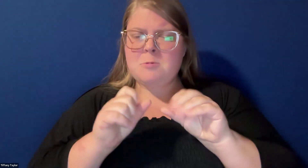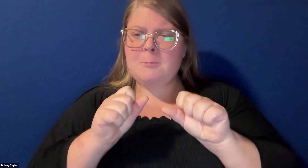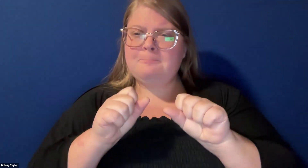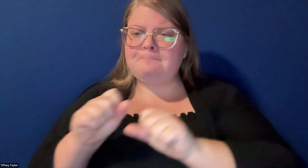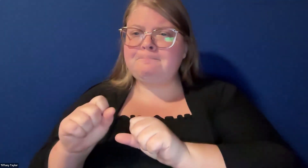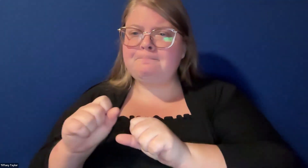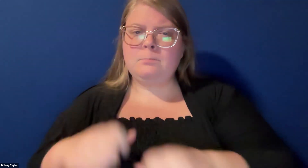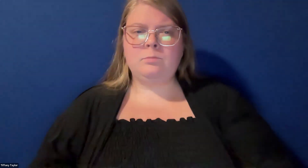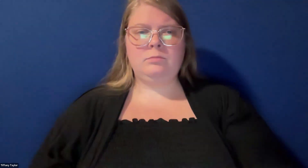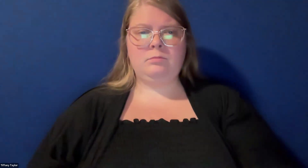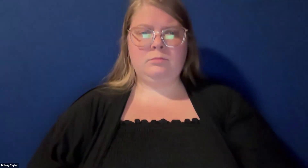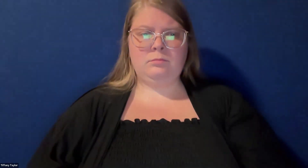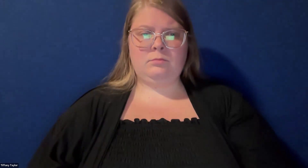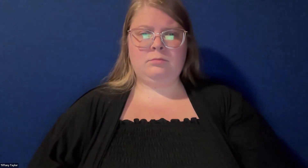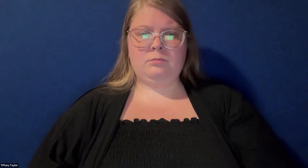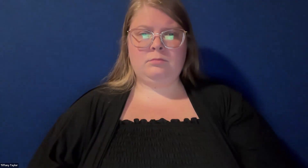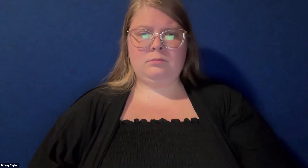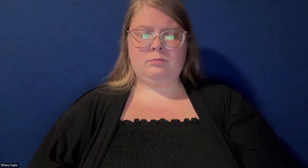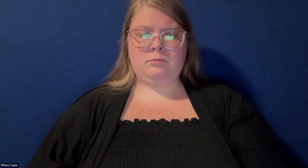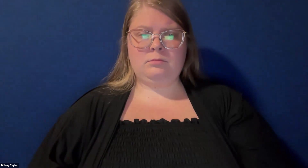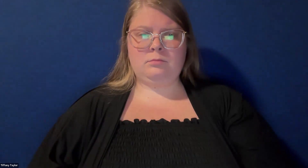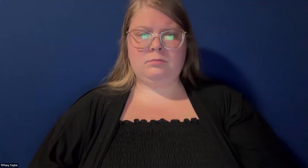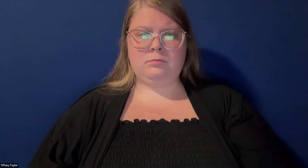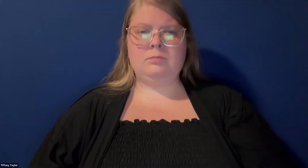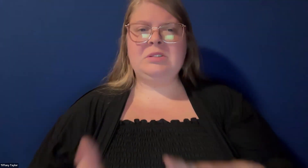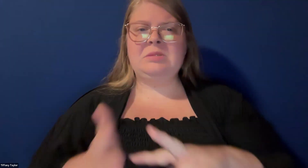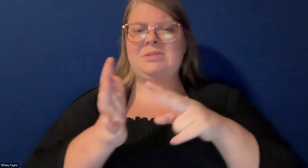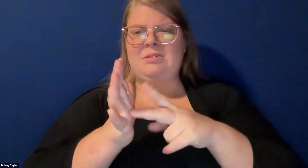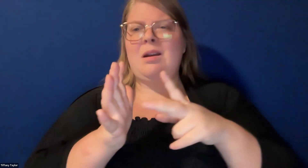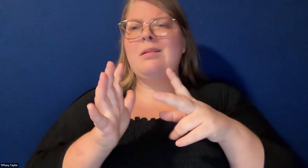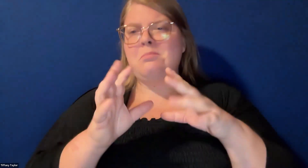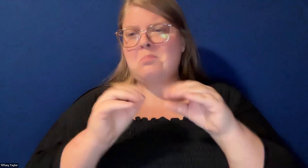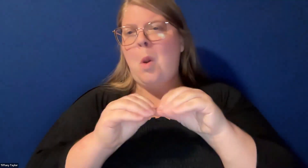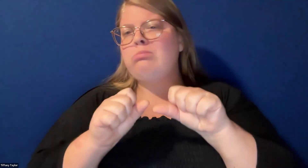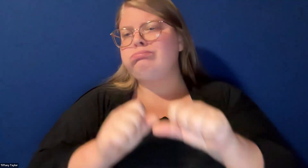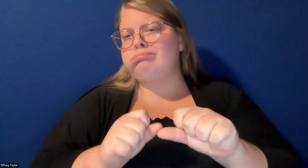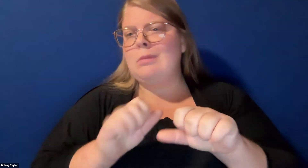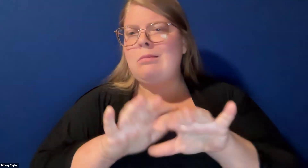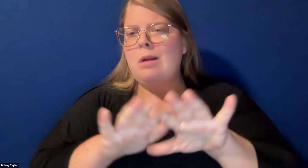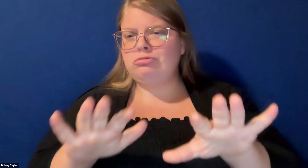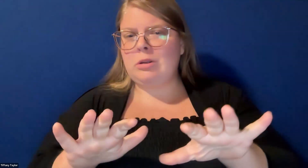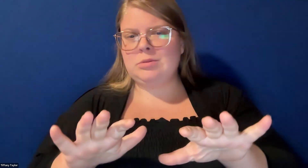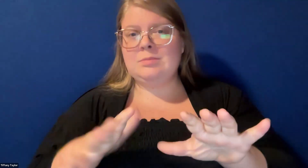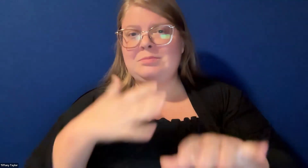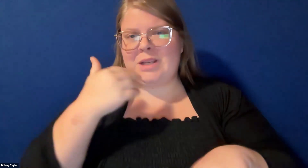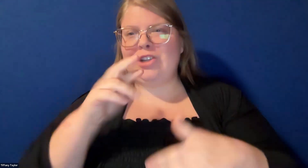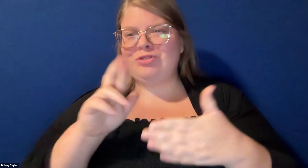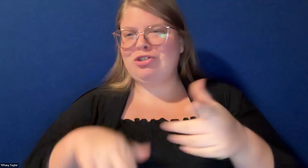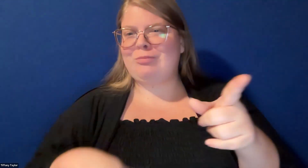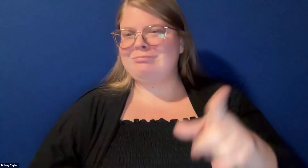or more contrast, more black, then it will give you the good result. So if I